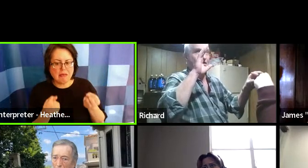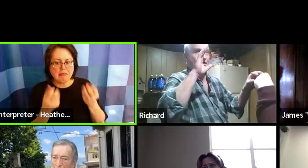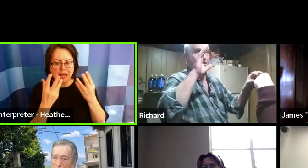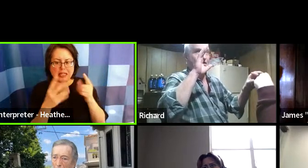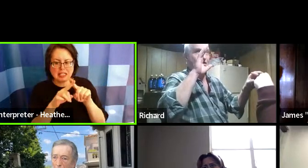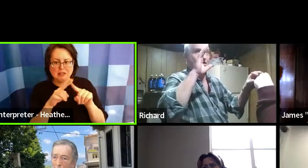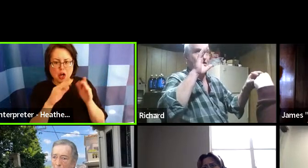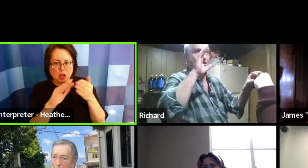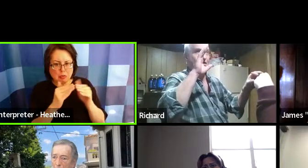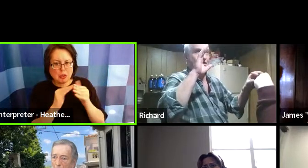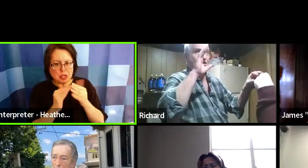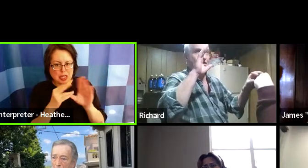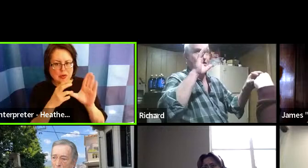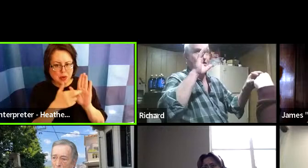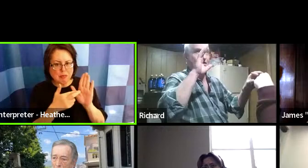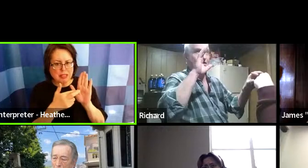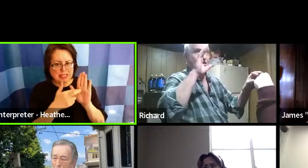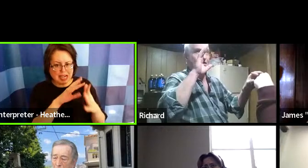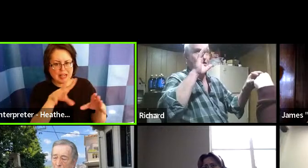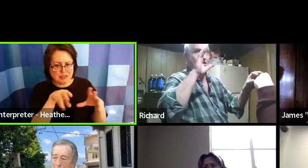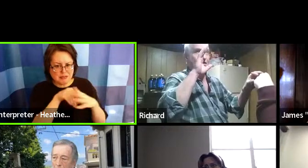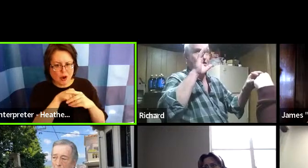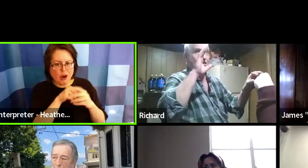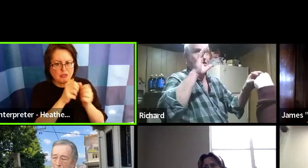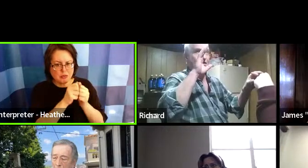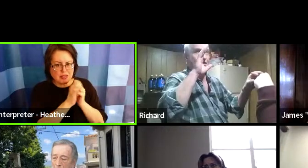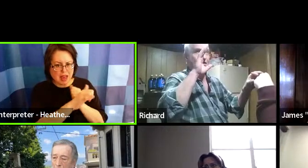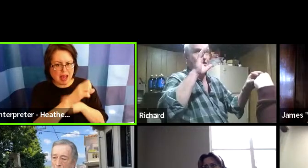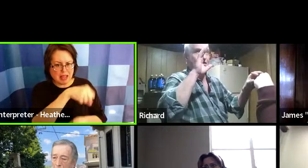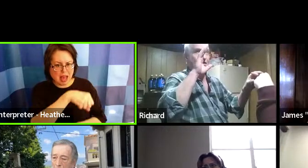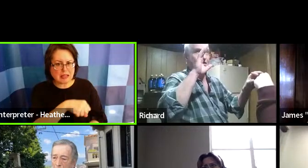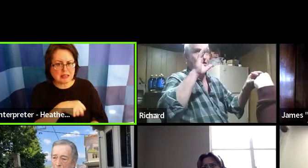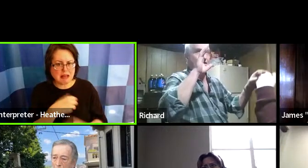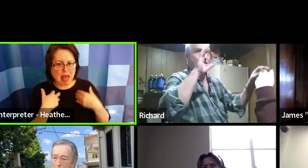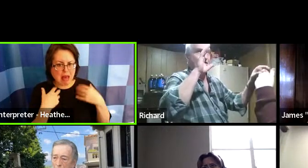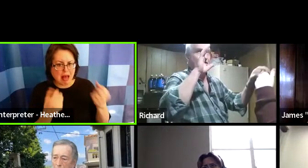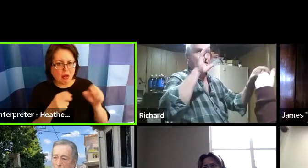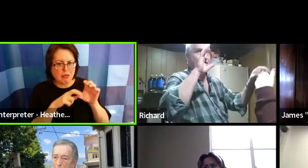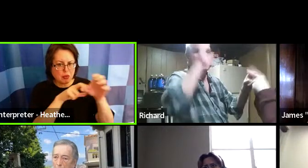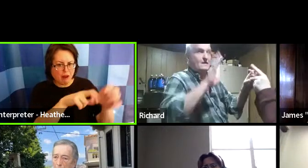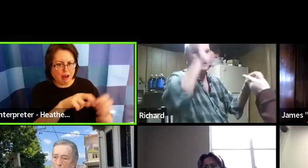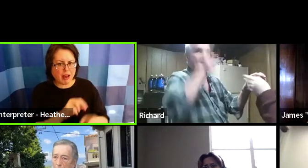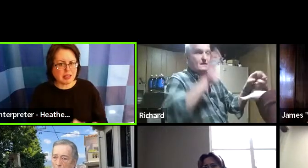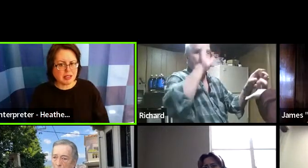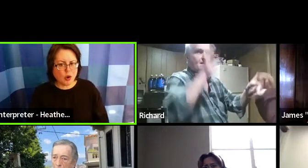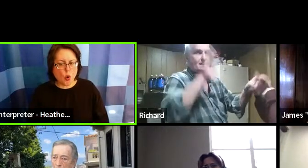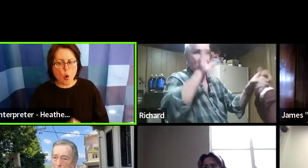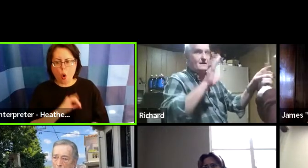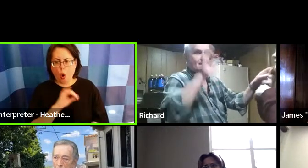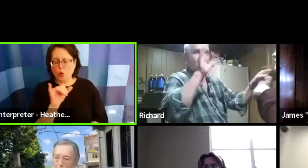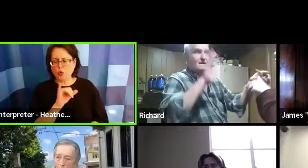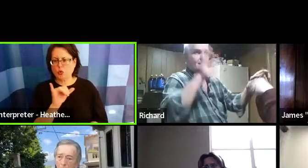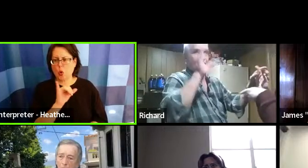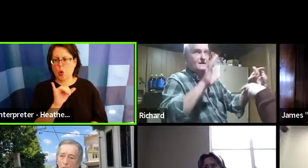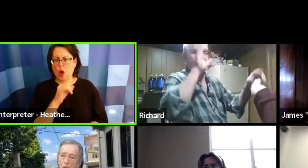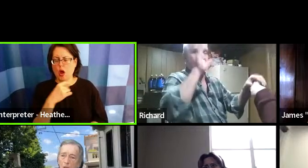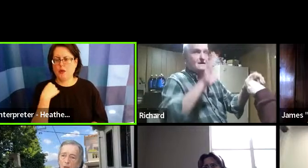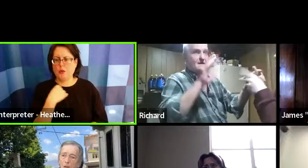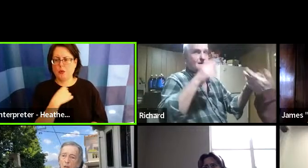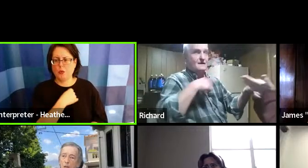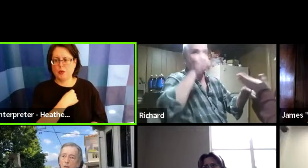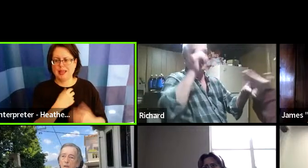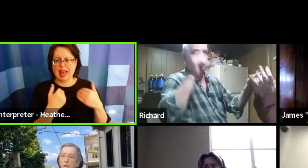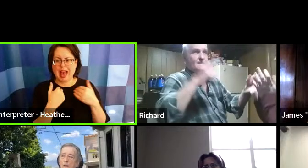community representatives available there. Additionally, you know, we have a